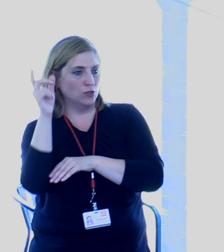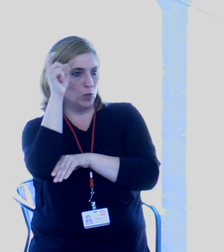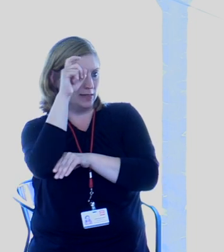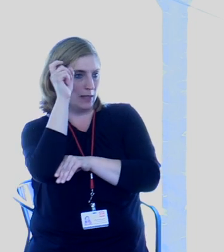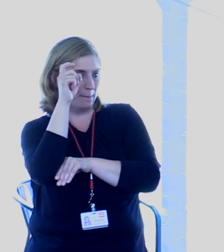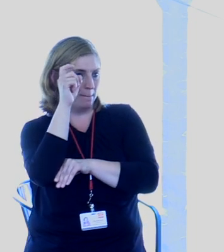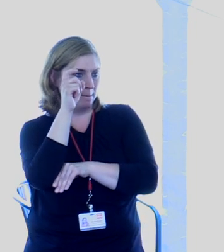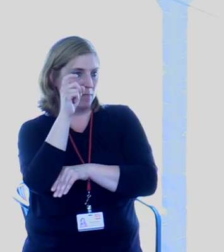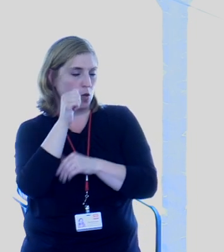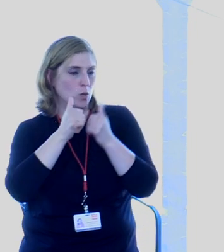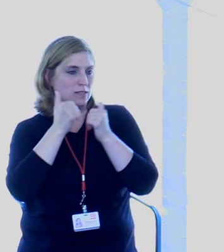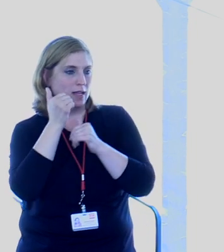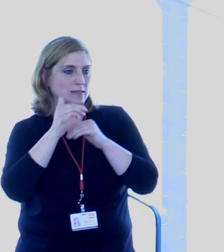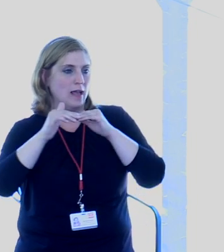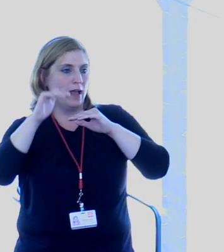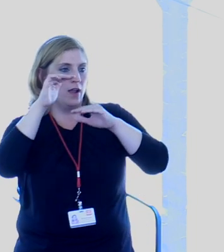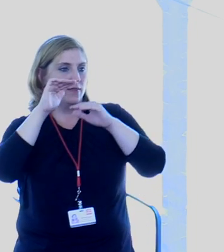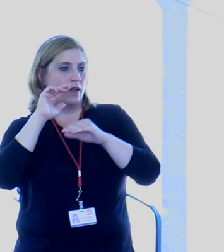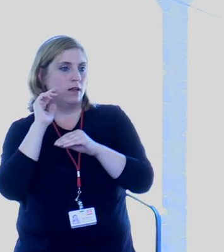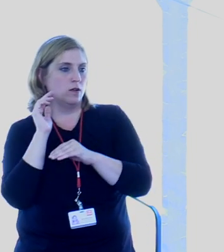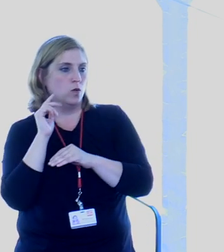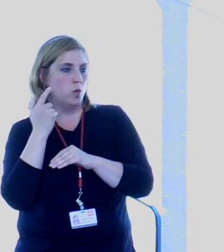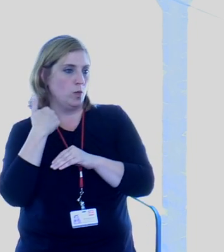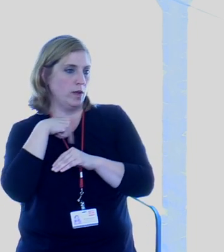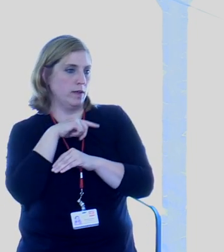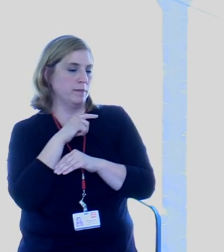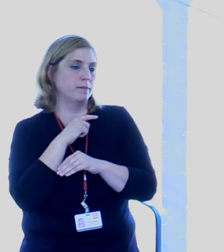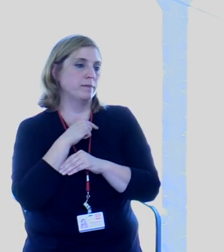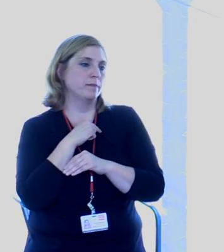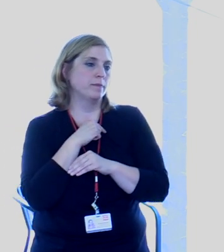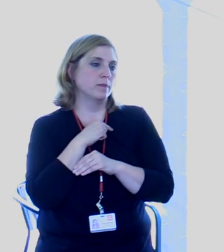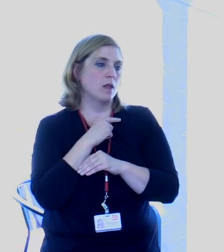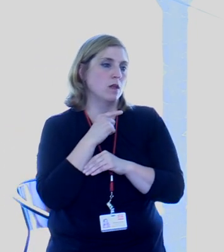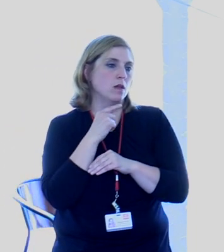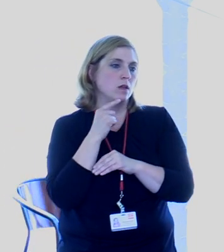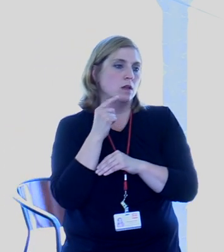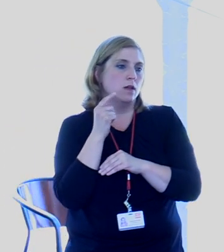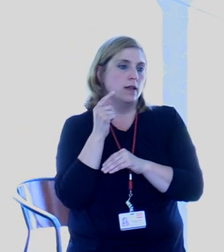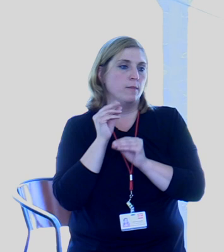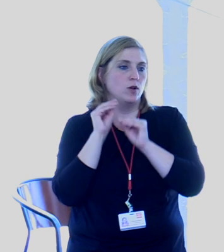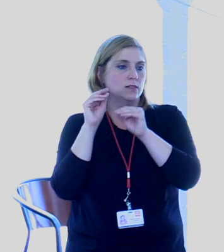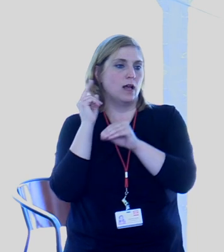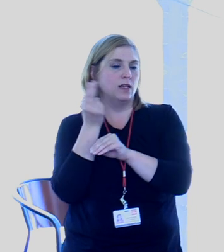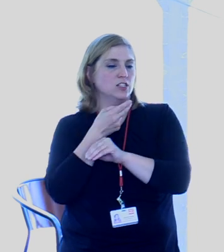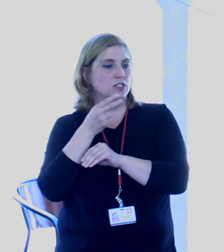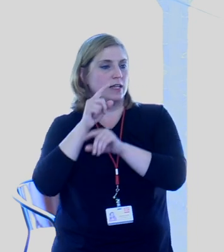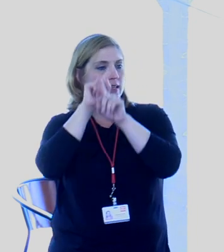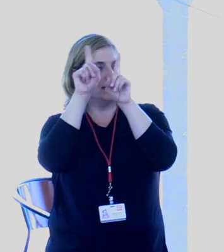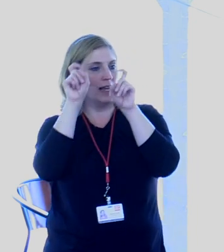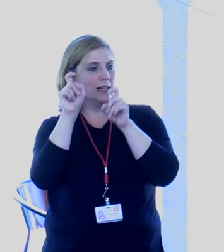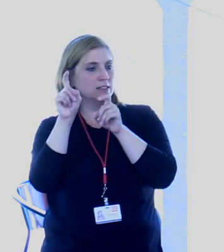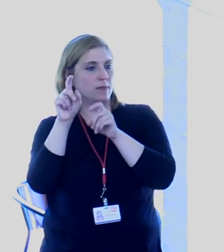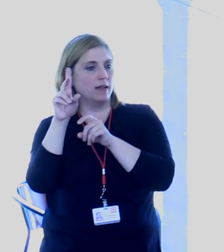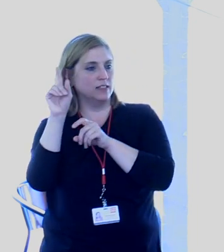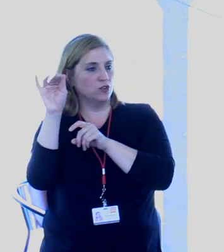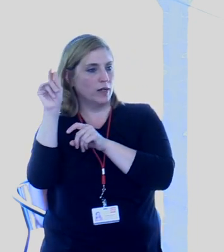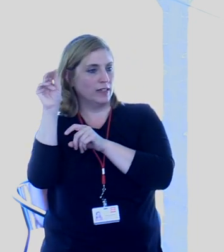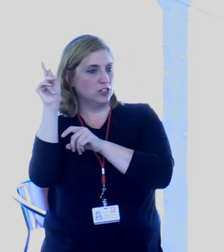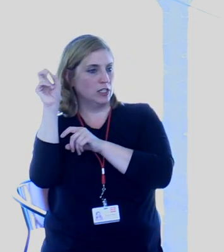wisdom, which is a wisdom higher than we are. He puts us to the test by